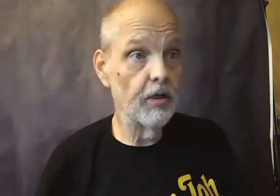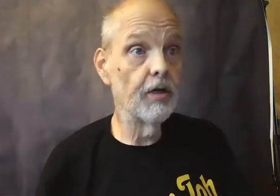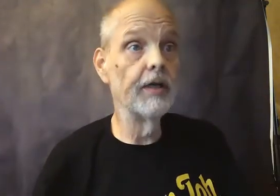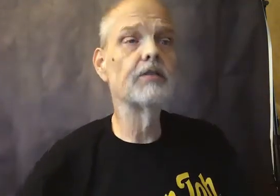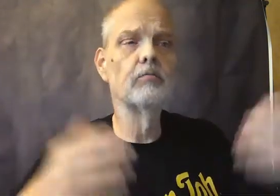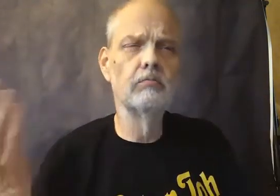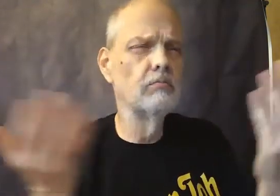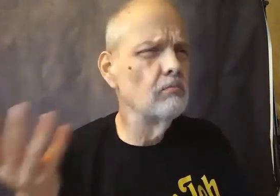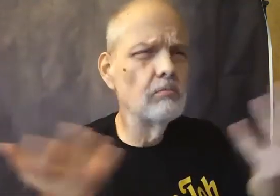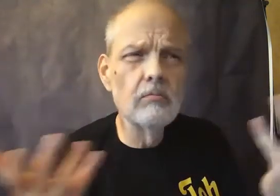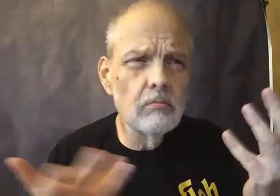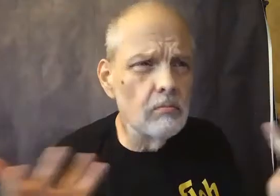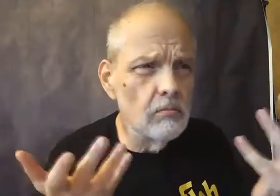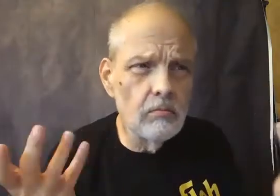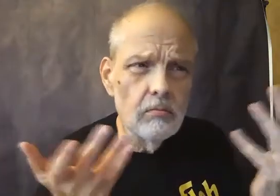here is